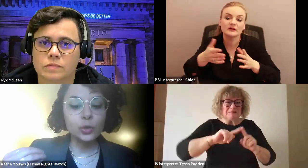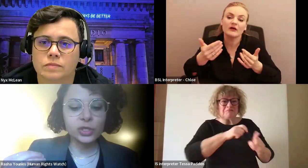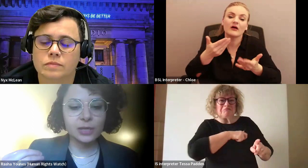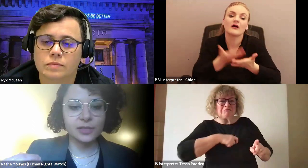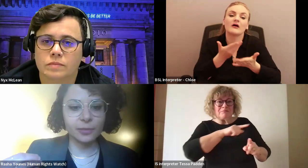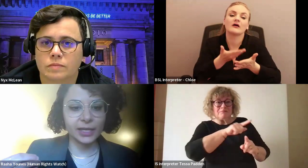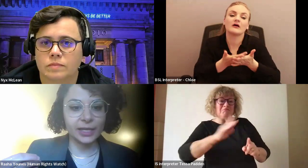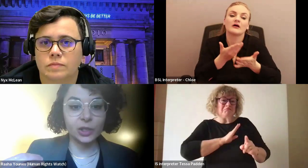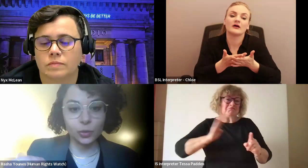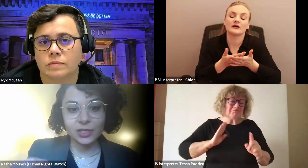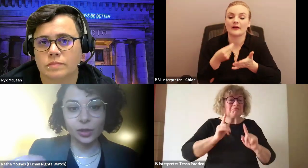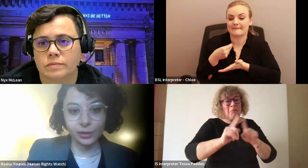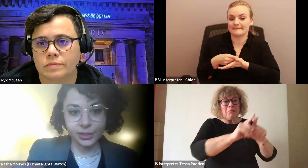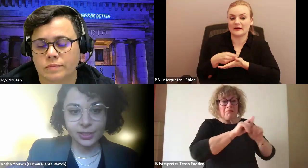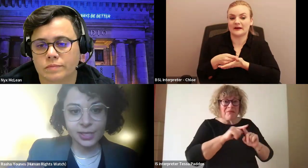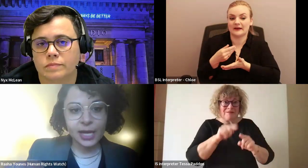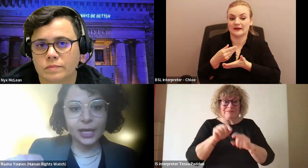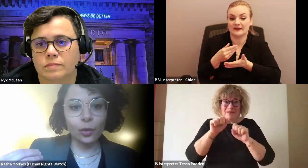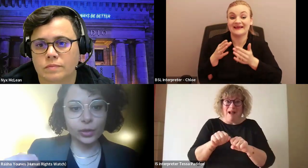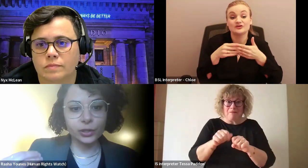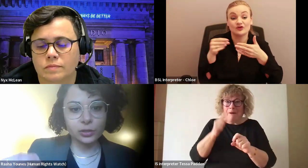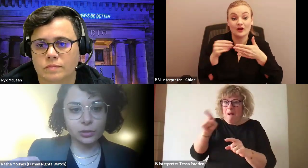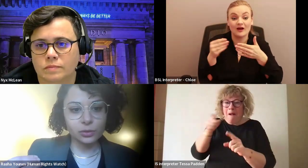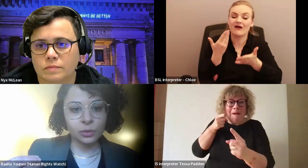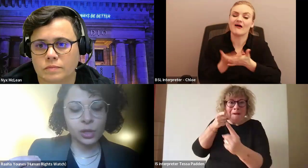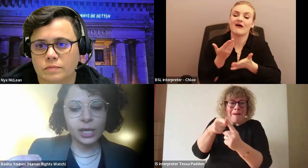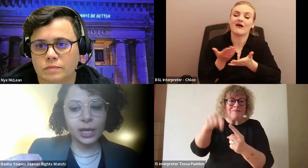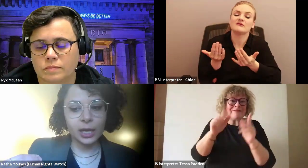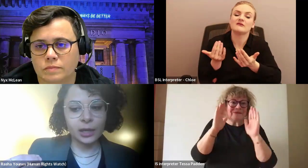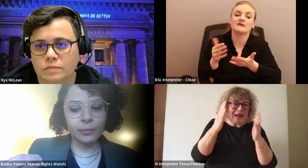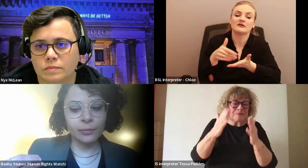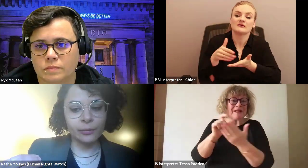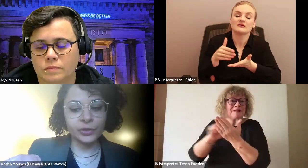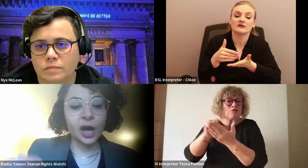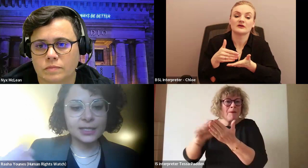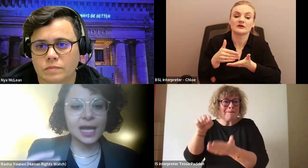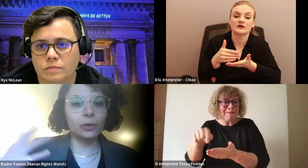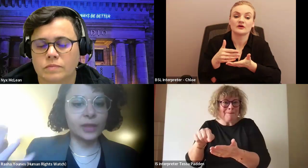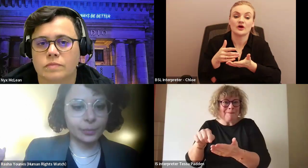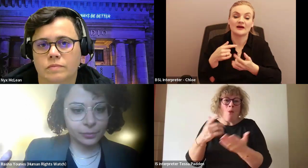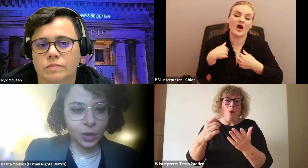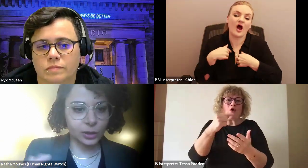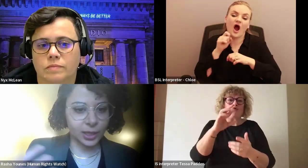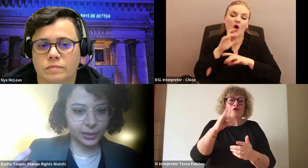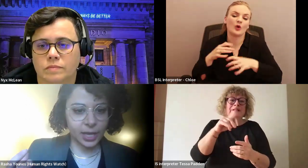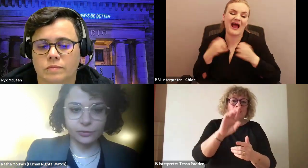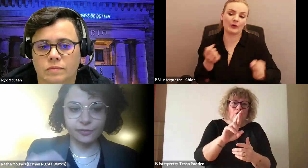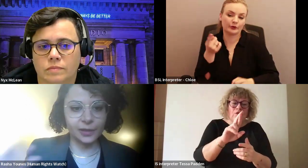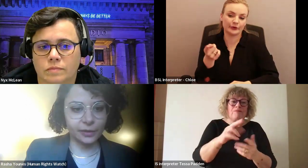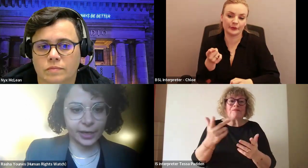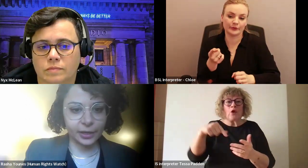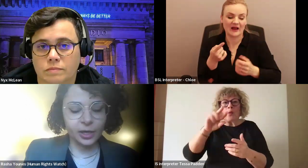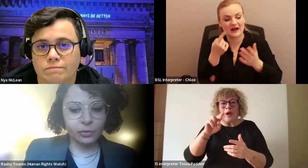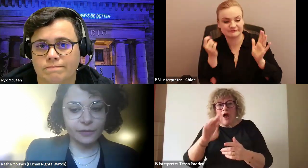demand huge sums of money in US dollars in order to not out them online